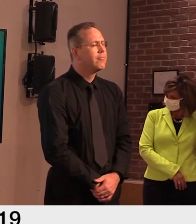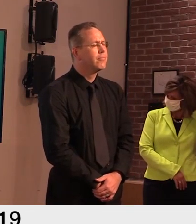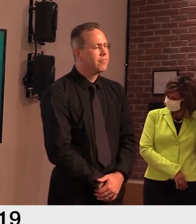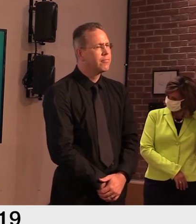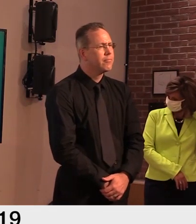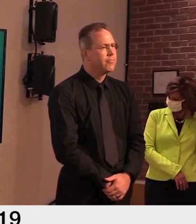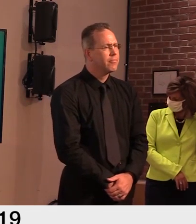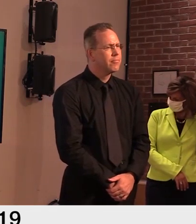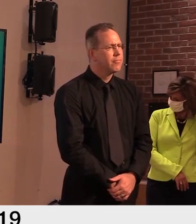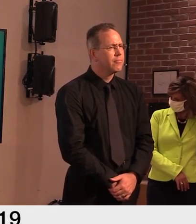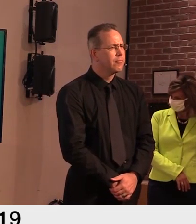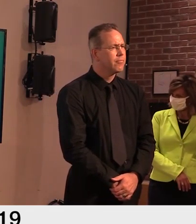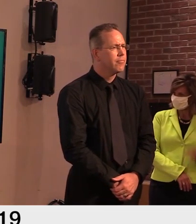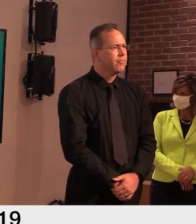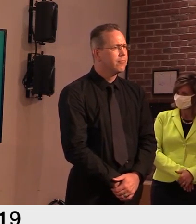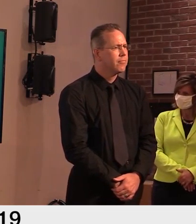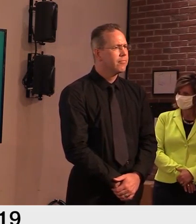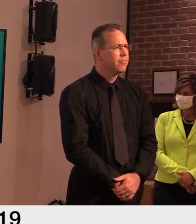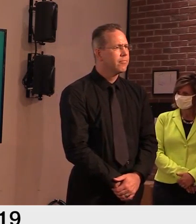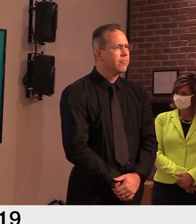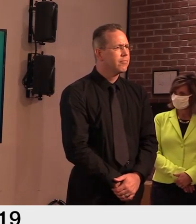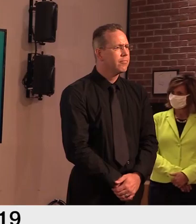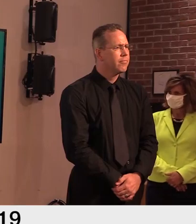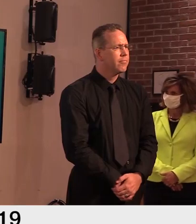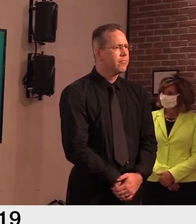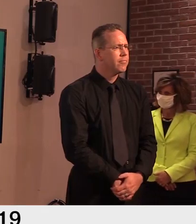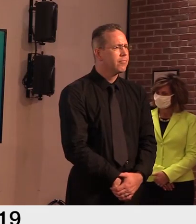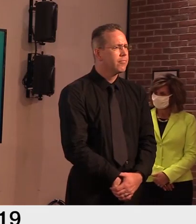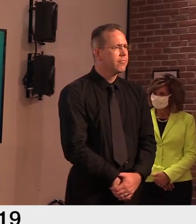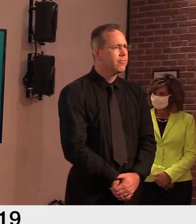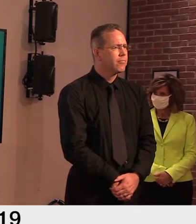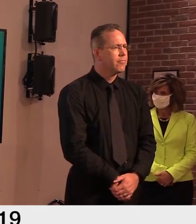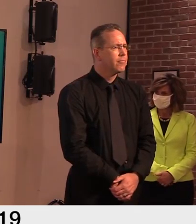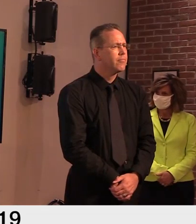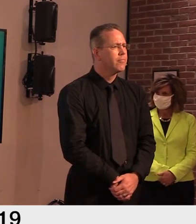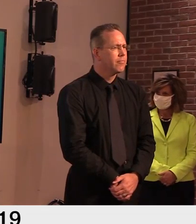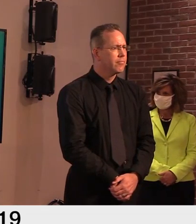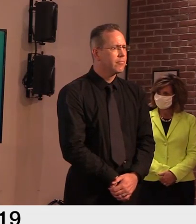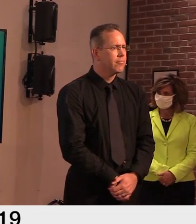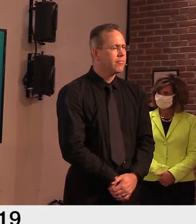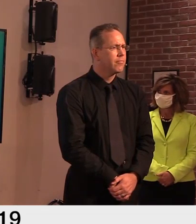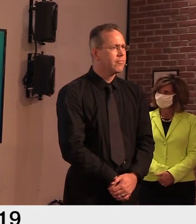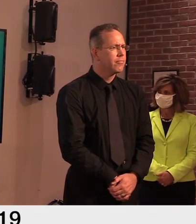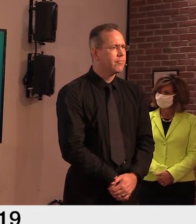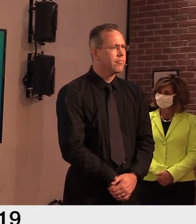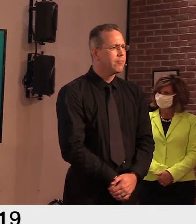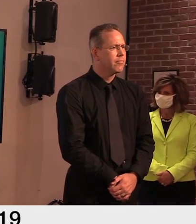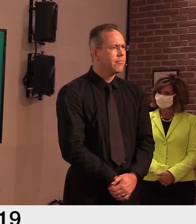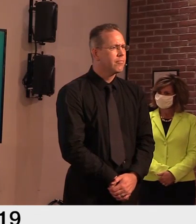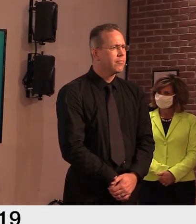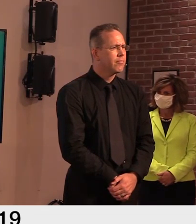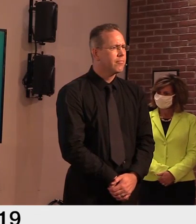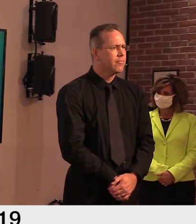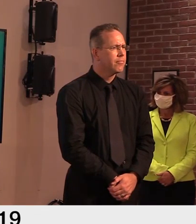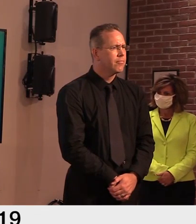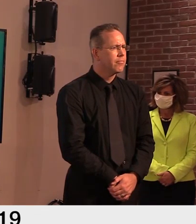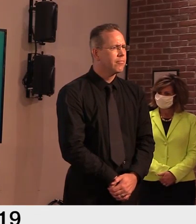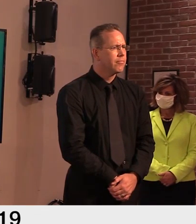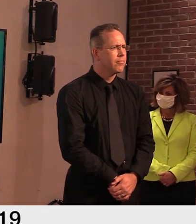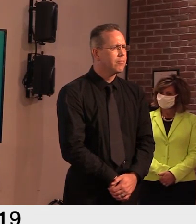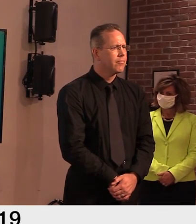BNDD, to the DEA in the early 70s, he did it to discredit the